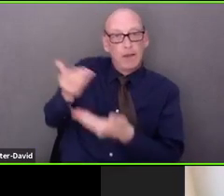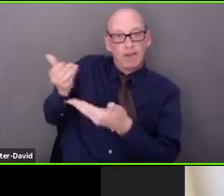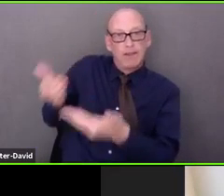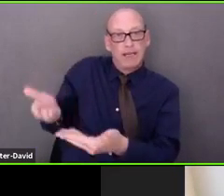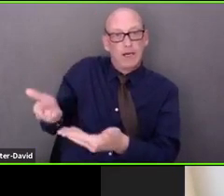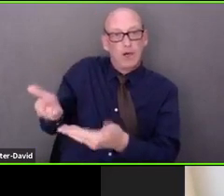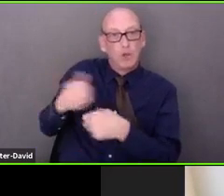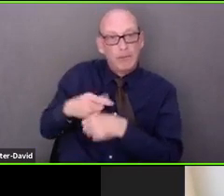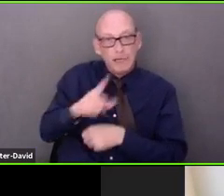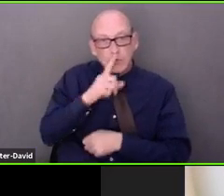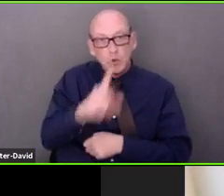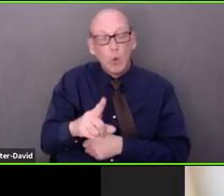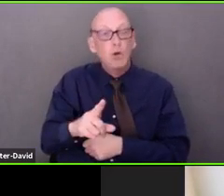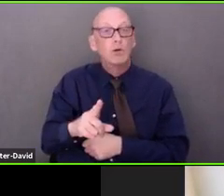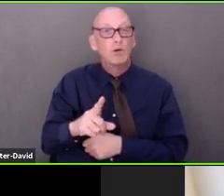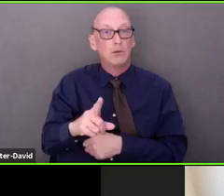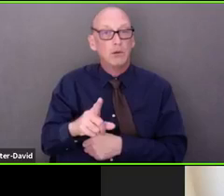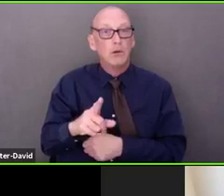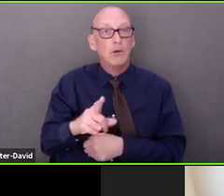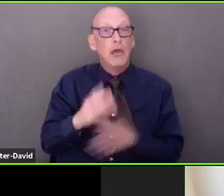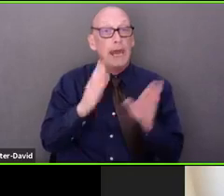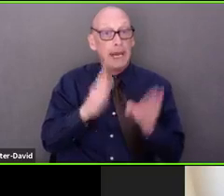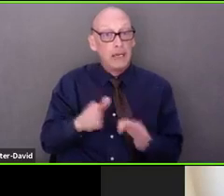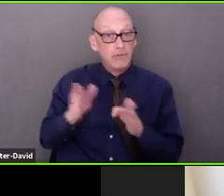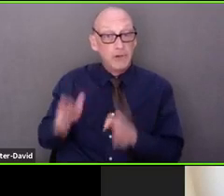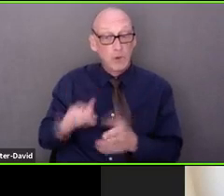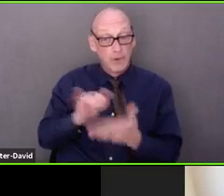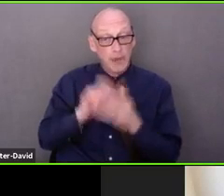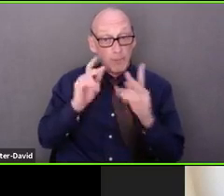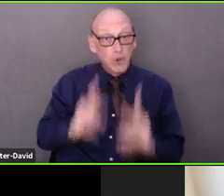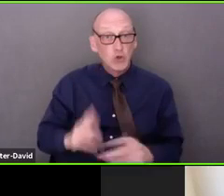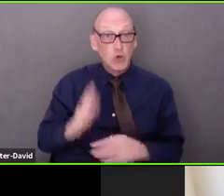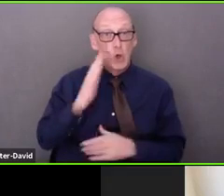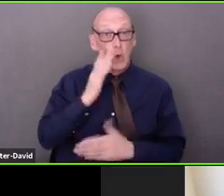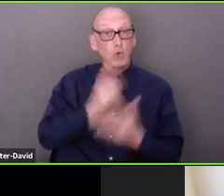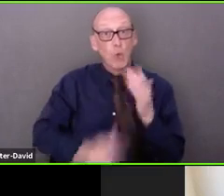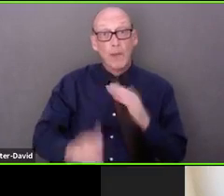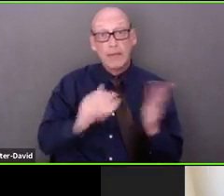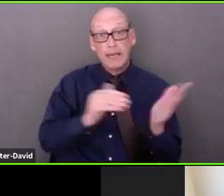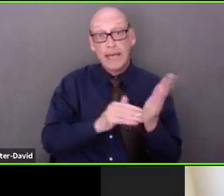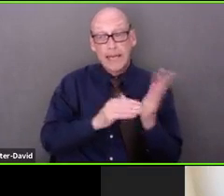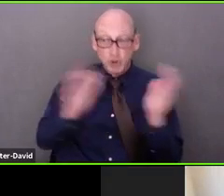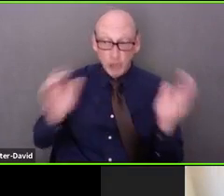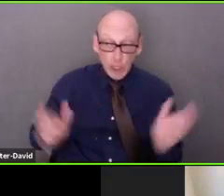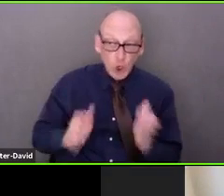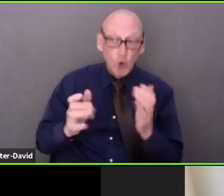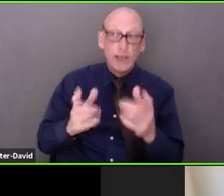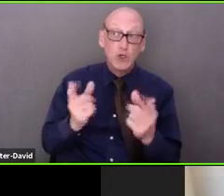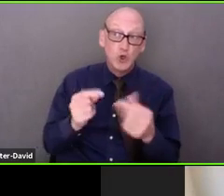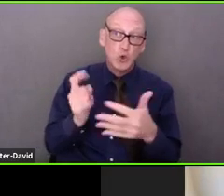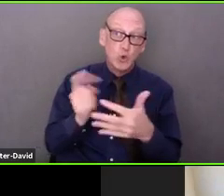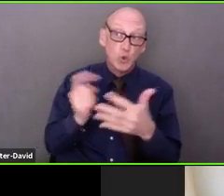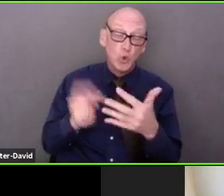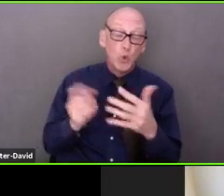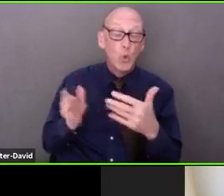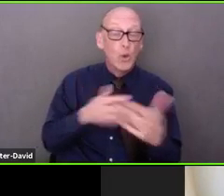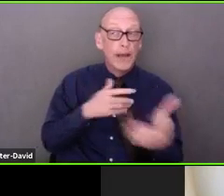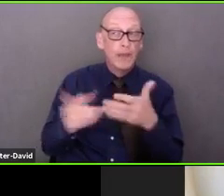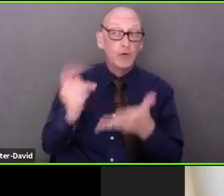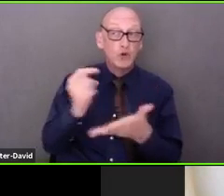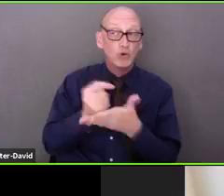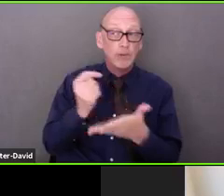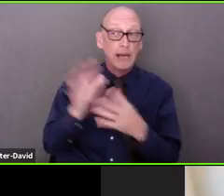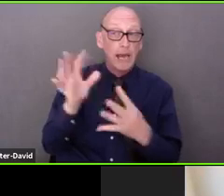make sure that individual understands what the doctor is encouraging them to do, whatever the treatment options